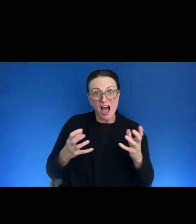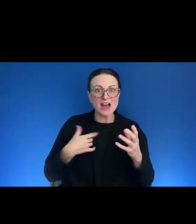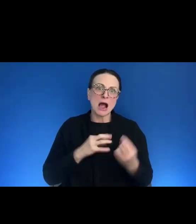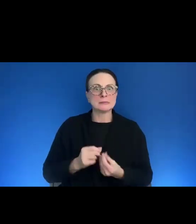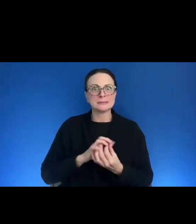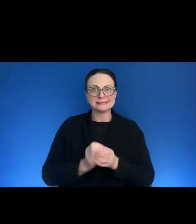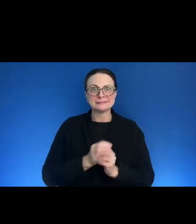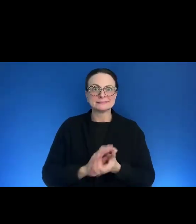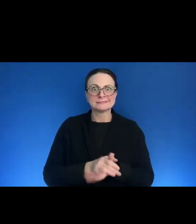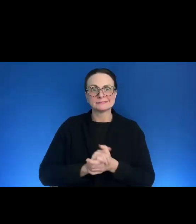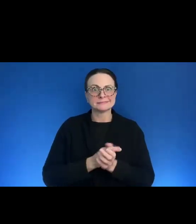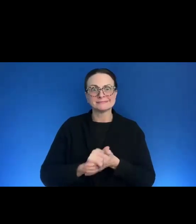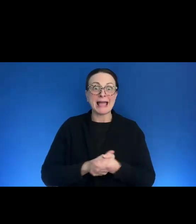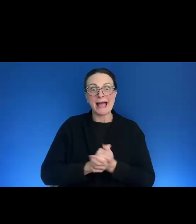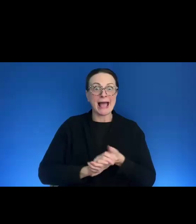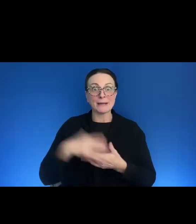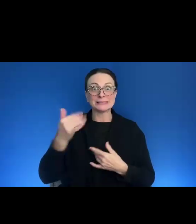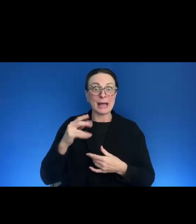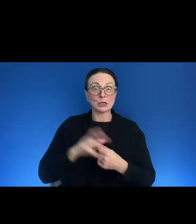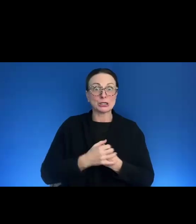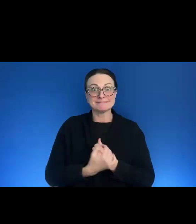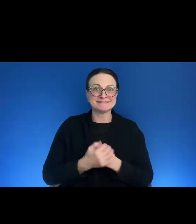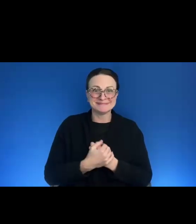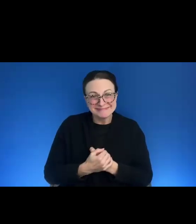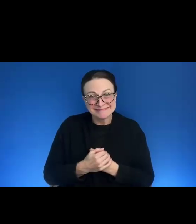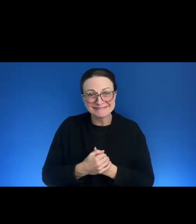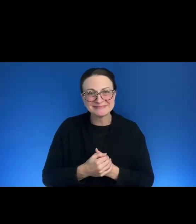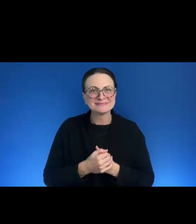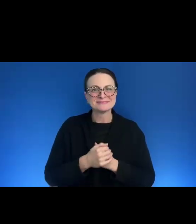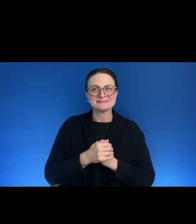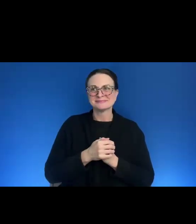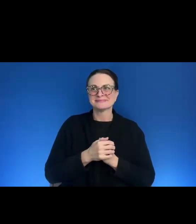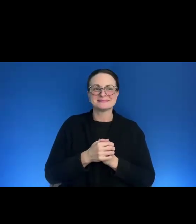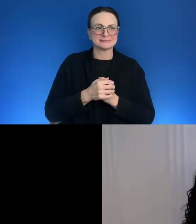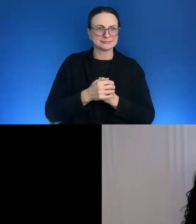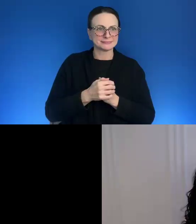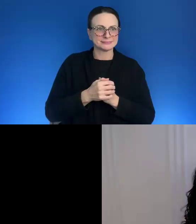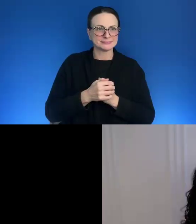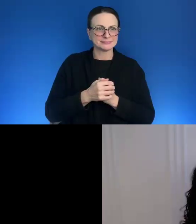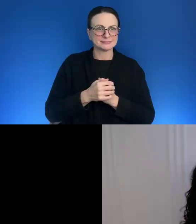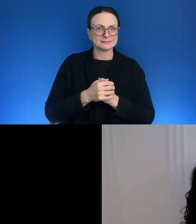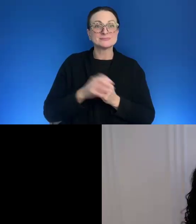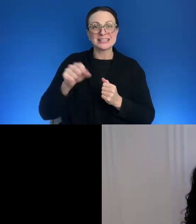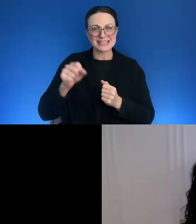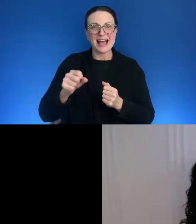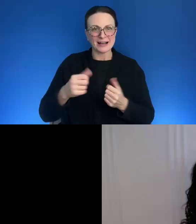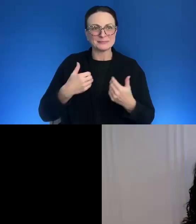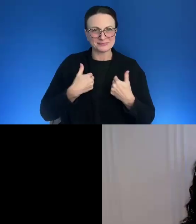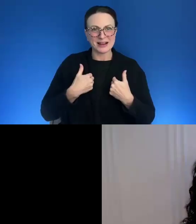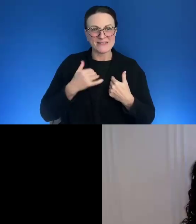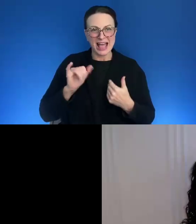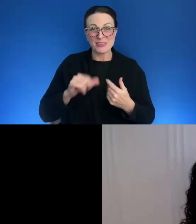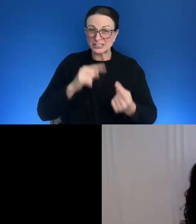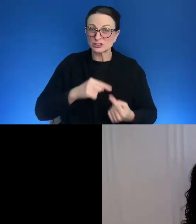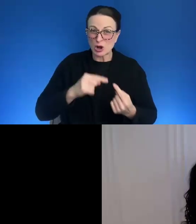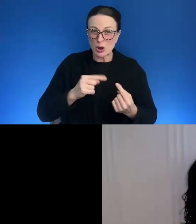just the hyperactivity. So anyway, yeah, I've had this